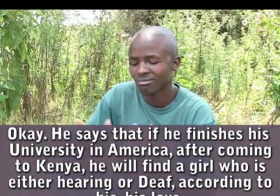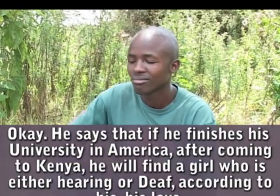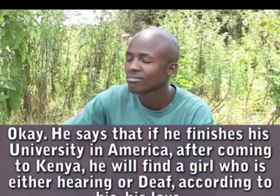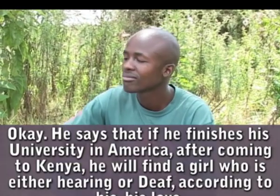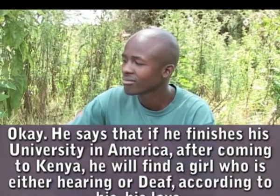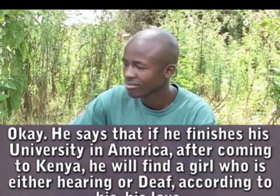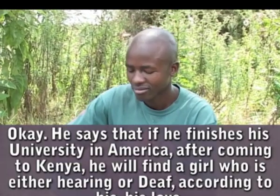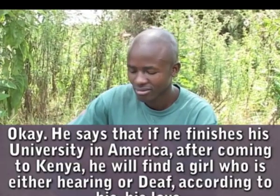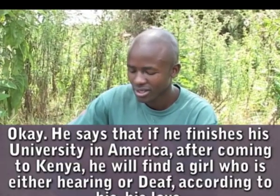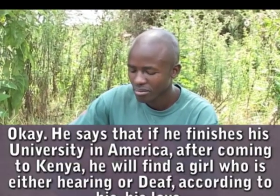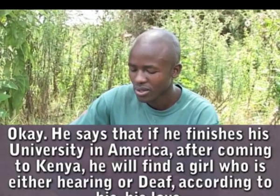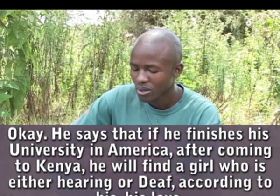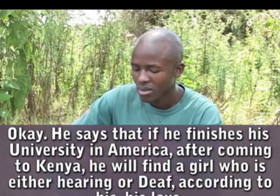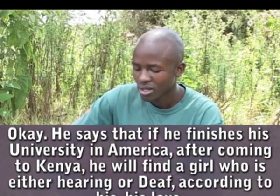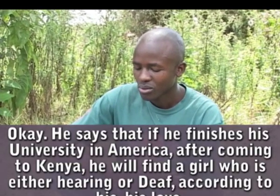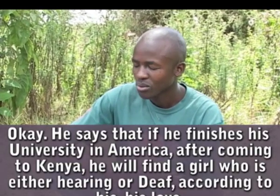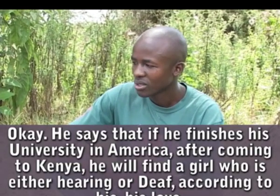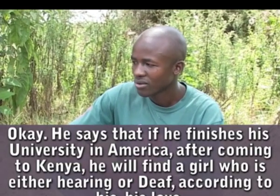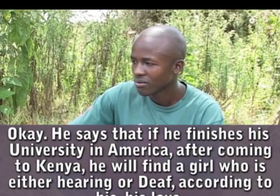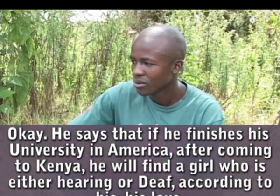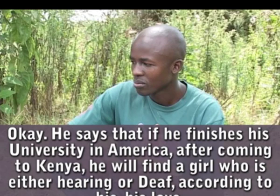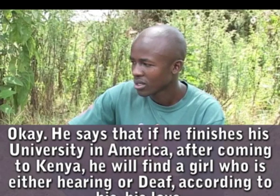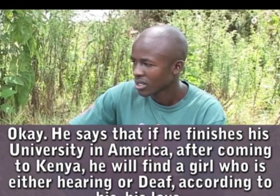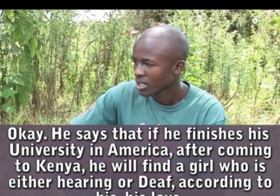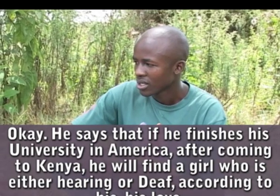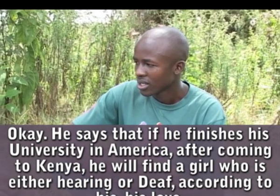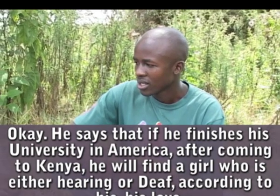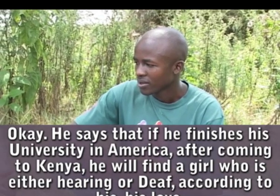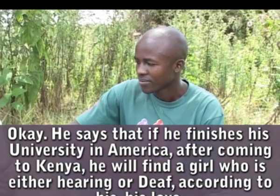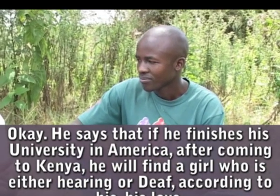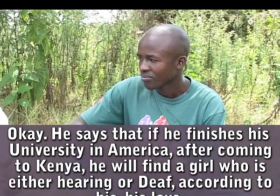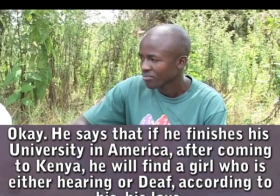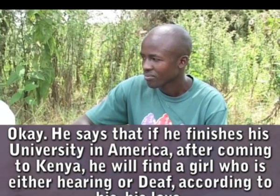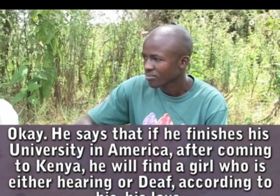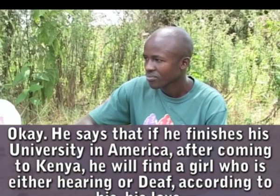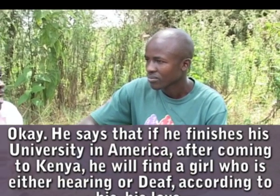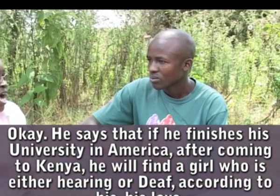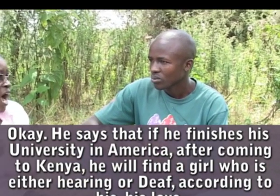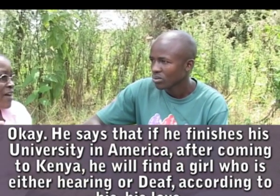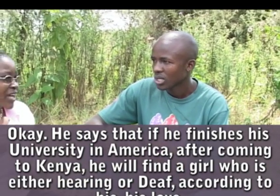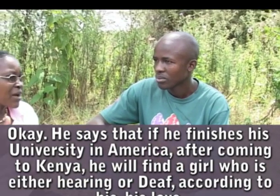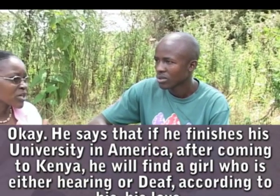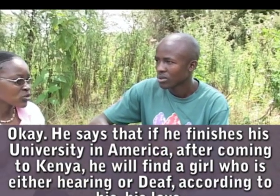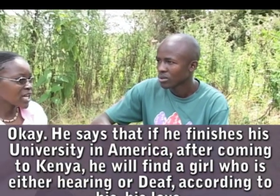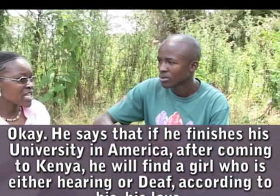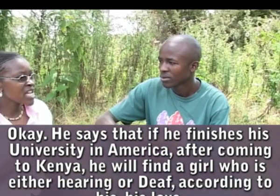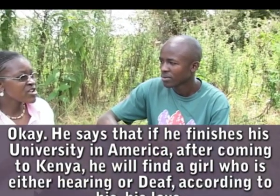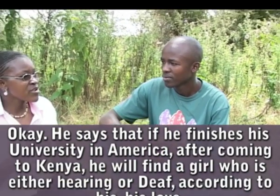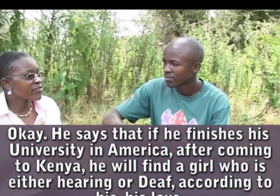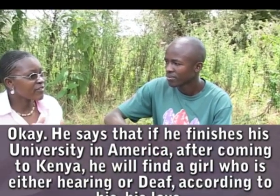Okay. He says that if he finish his university in America, after coming to Kenya, he will find